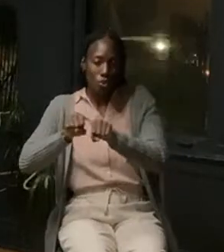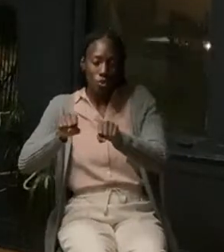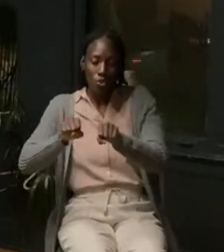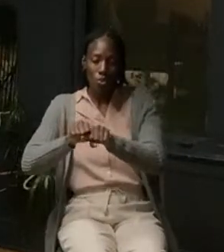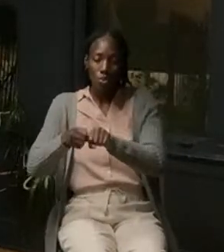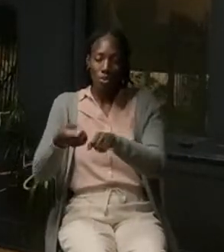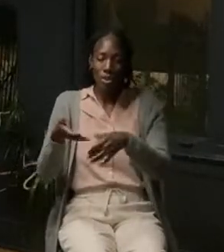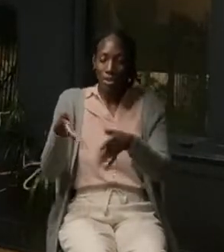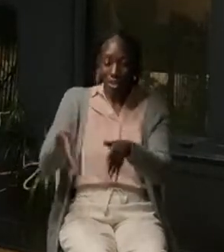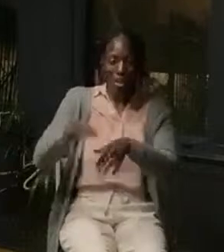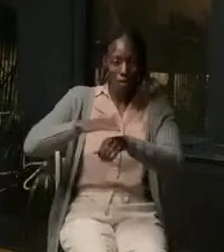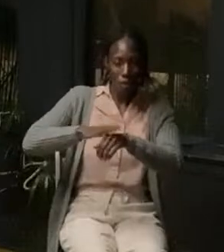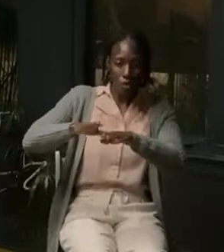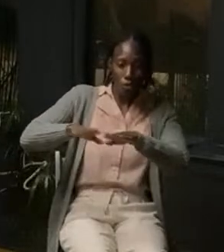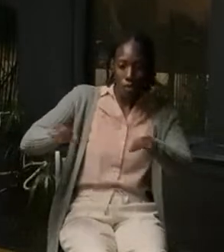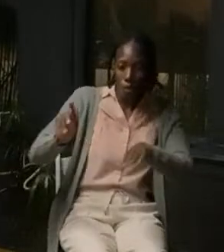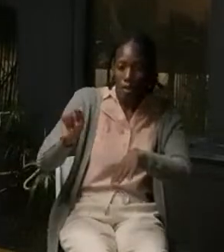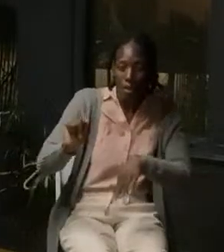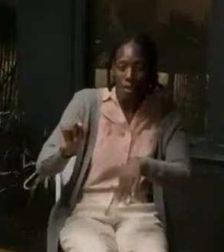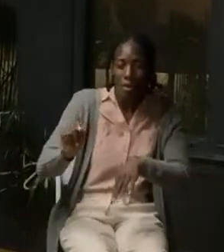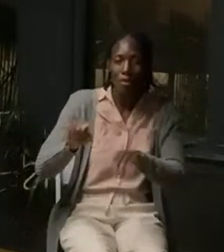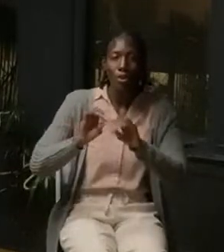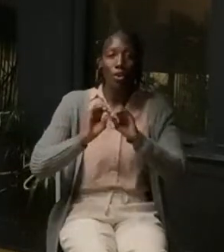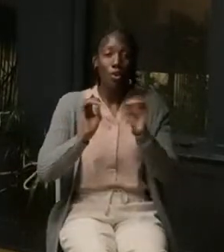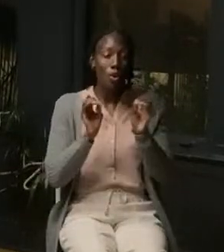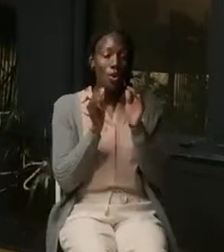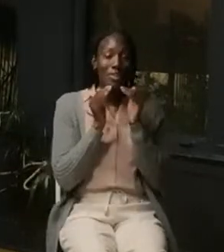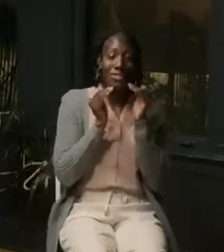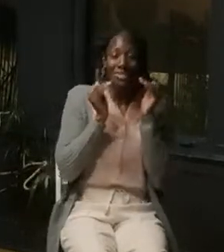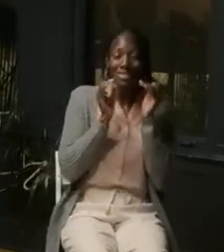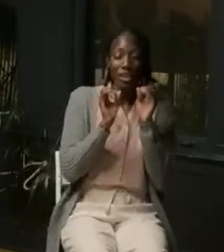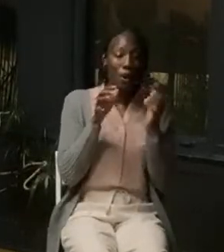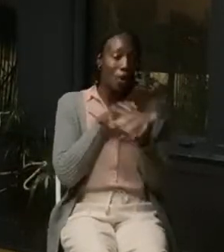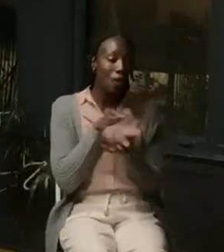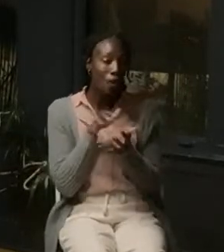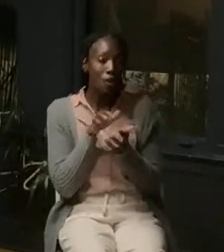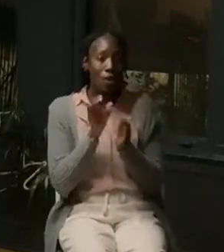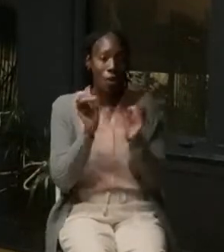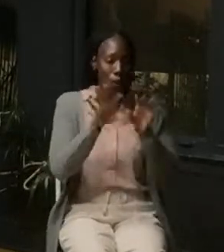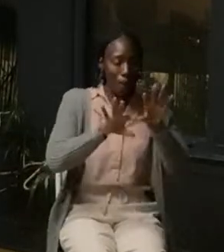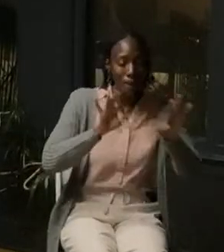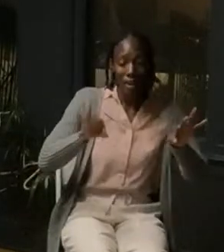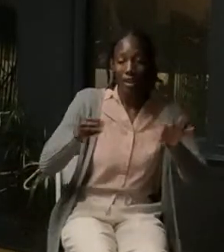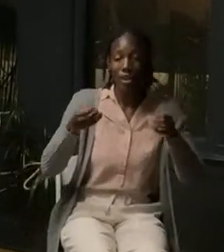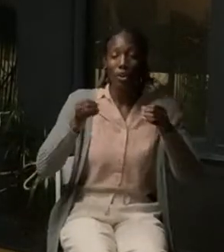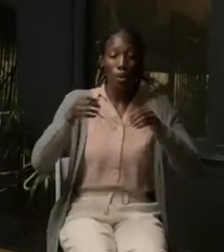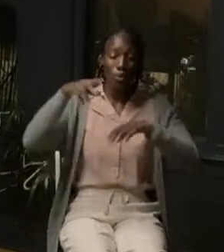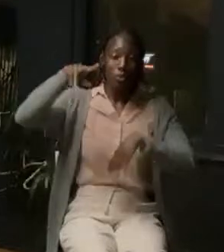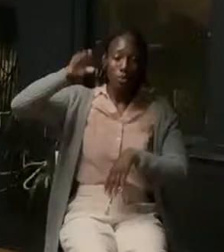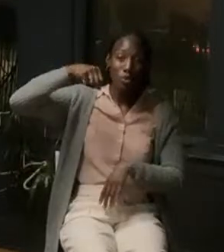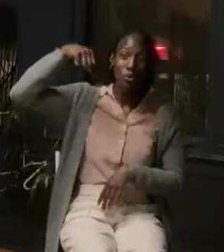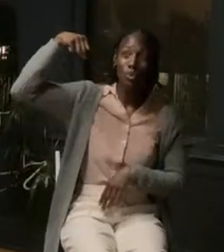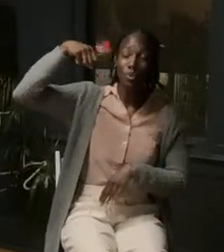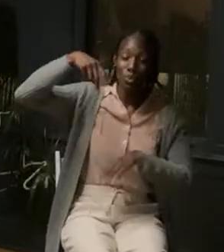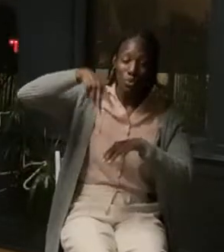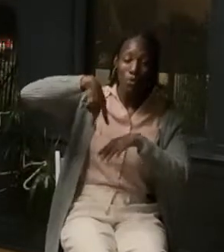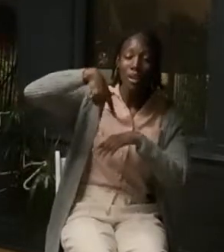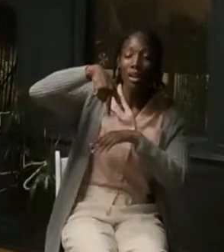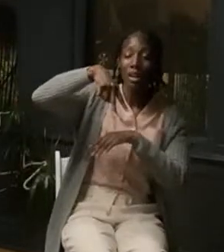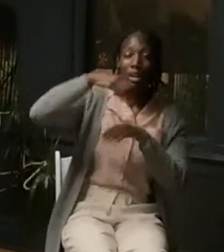No no's, no maybes, no showing your teeth, no laughter. No picking, no swinging, no fruit trees,